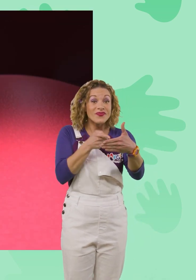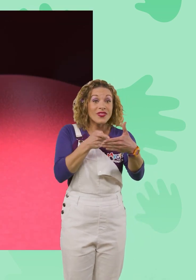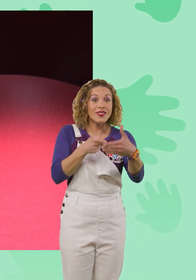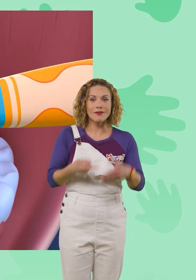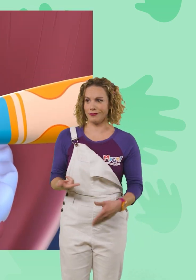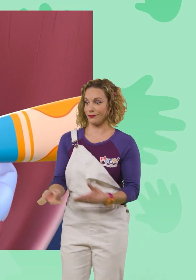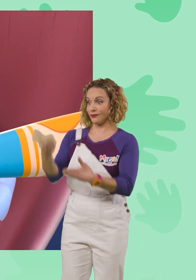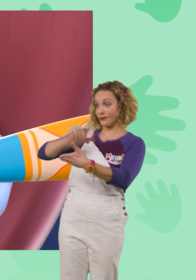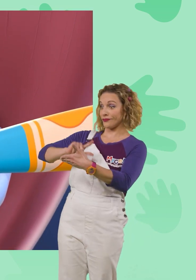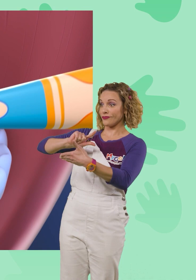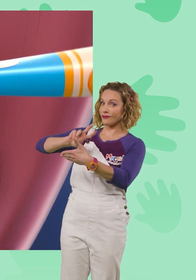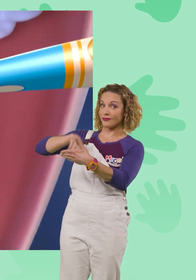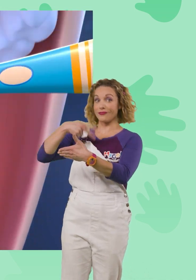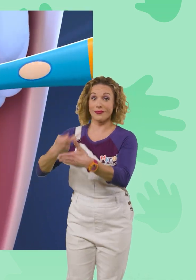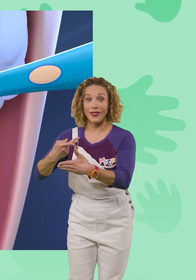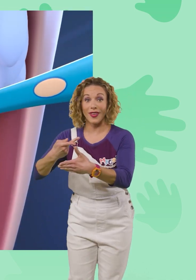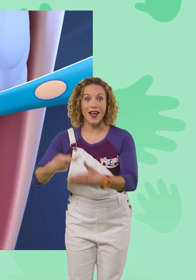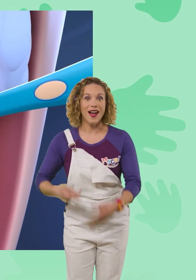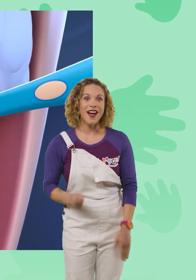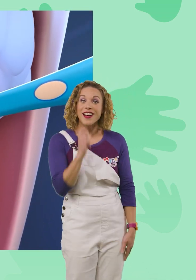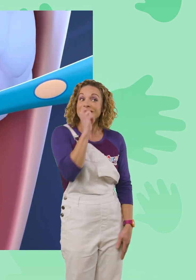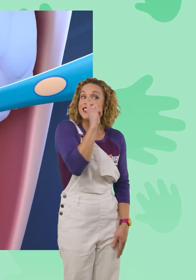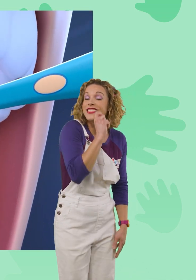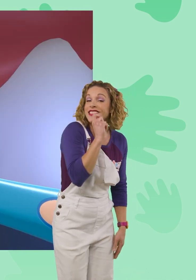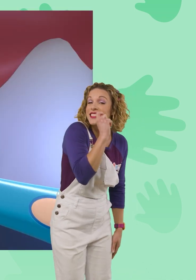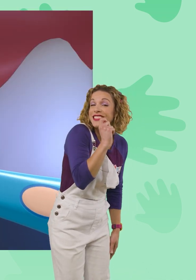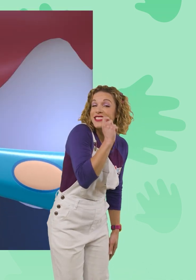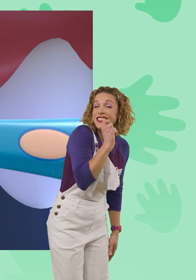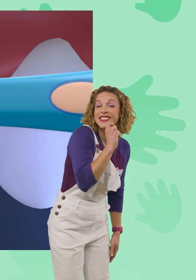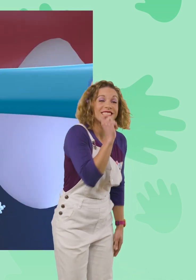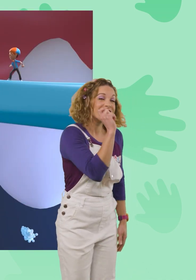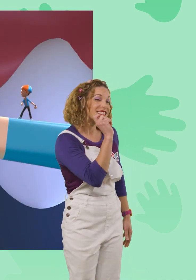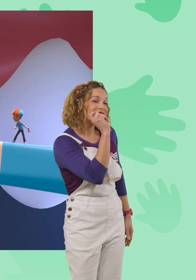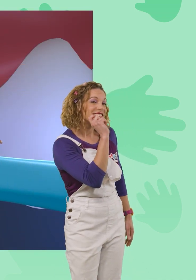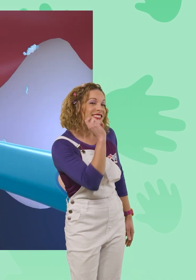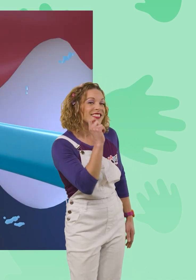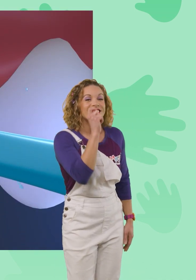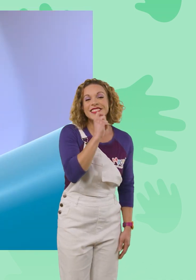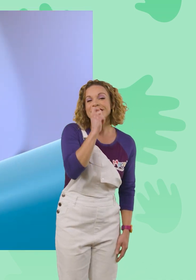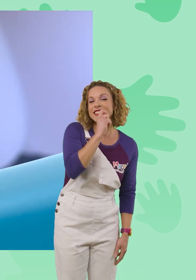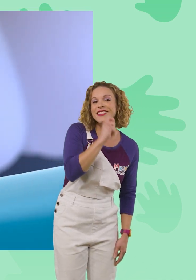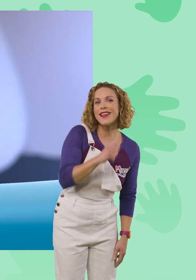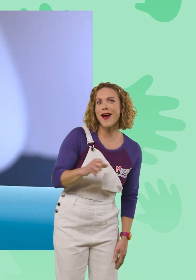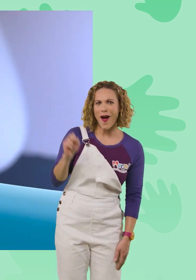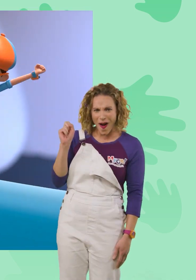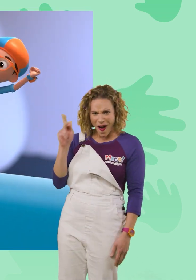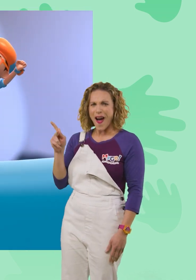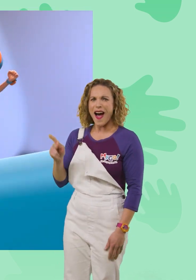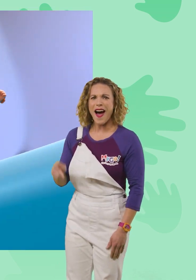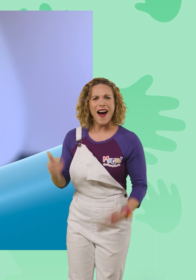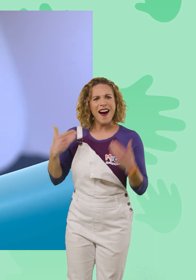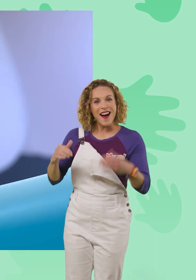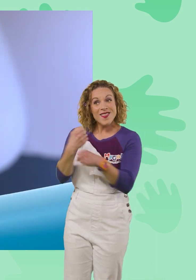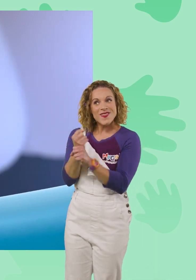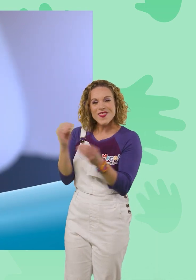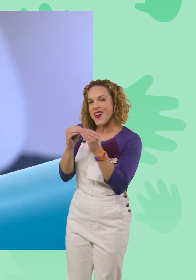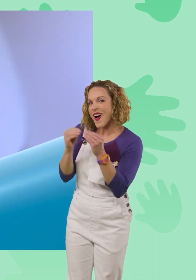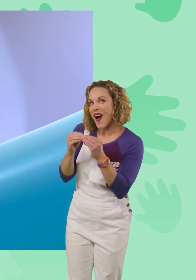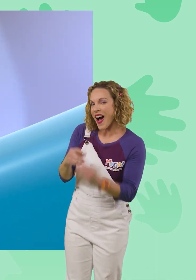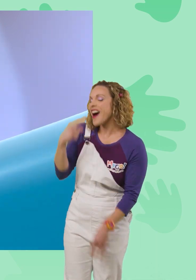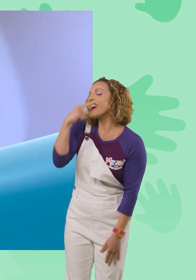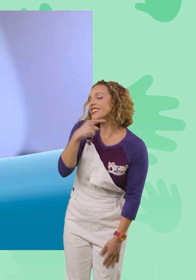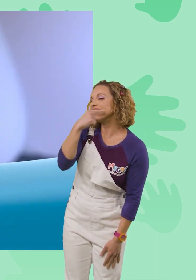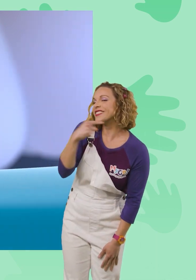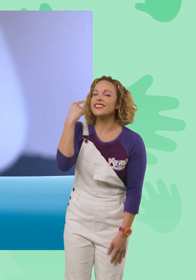back now. We turned, we flipped. Little circles round and round. All right, let's make some